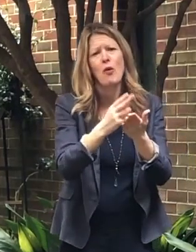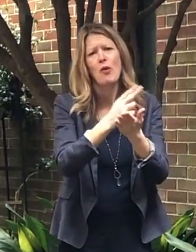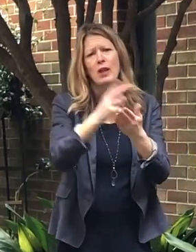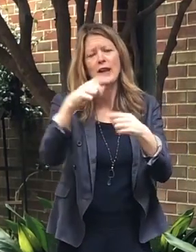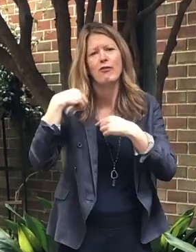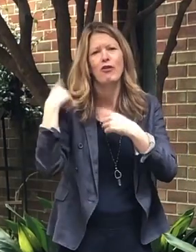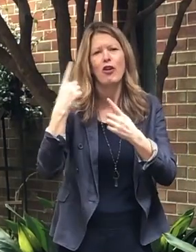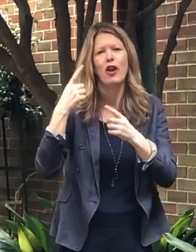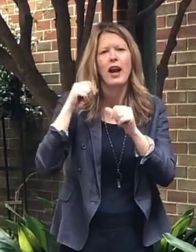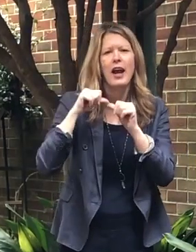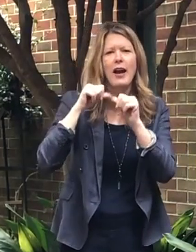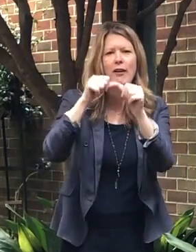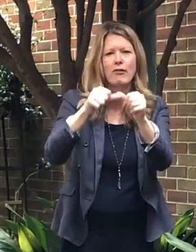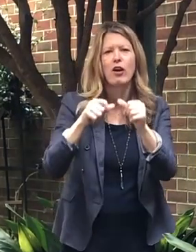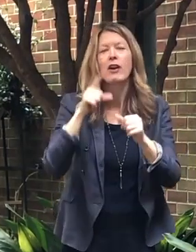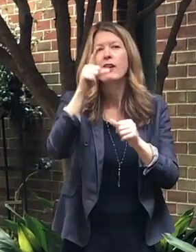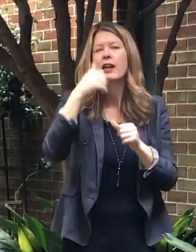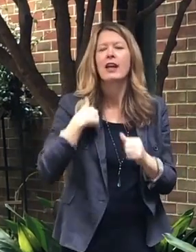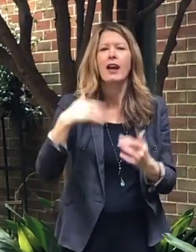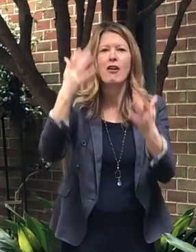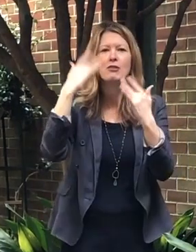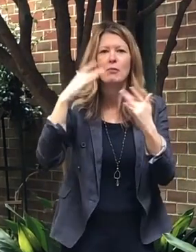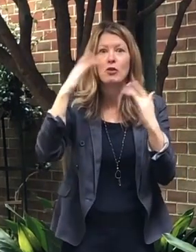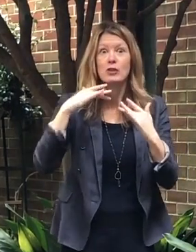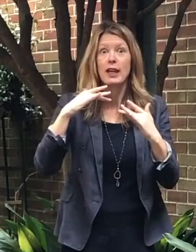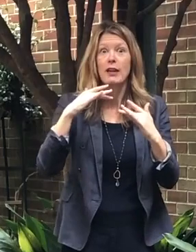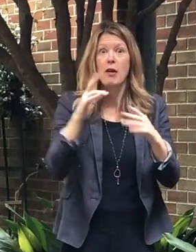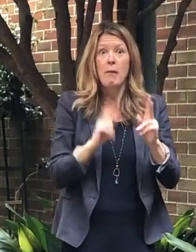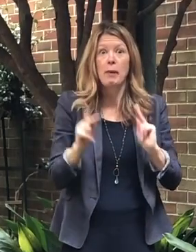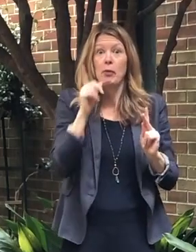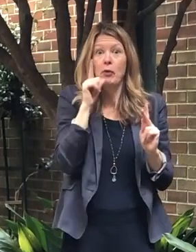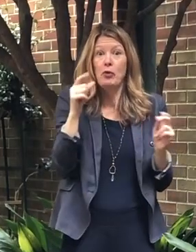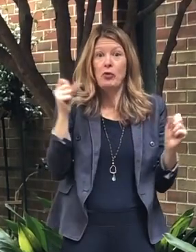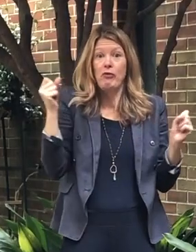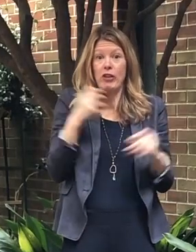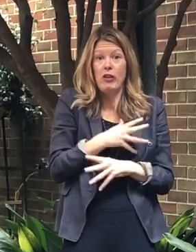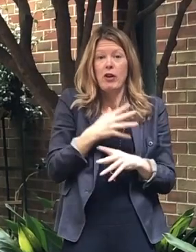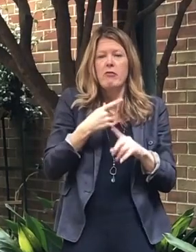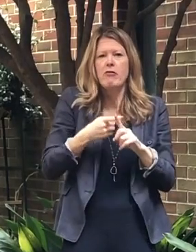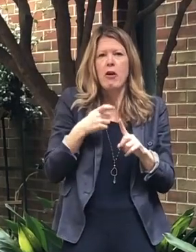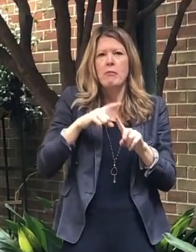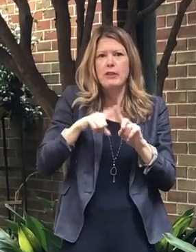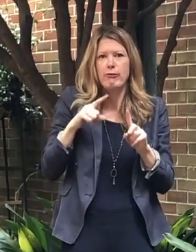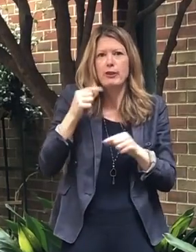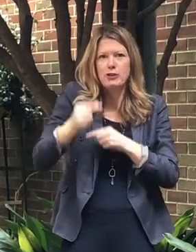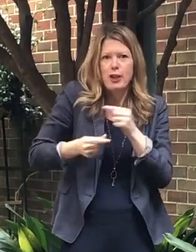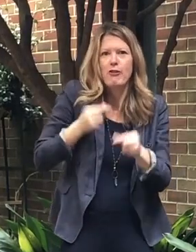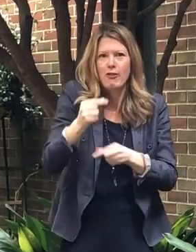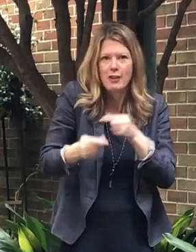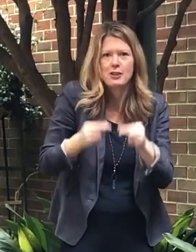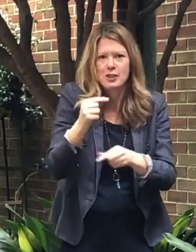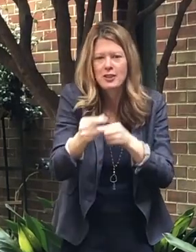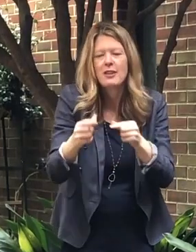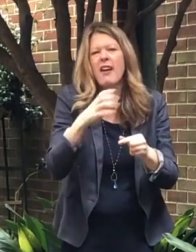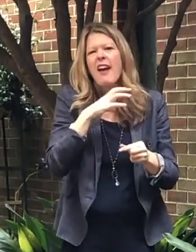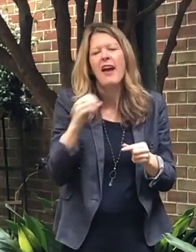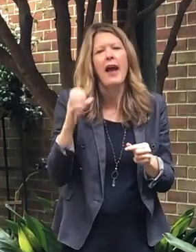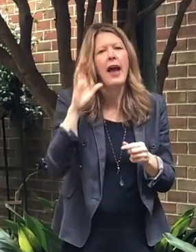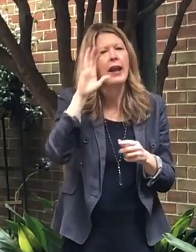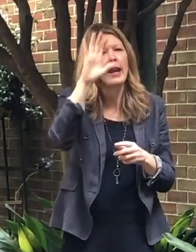He has mercy on those who fear him in every generation. He has shown the strength of his